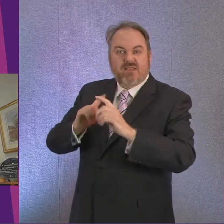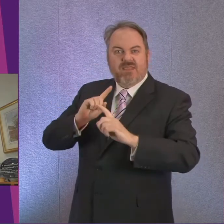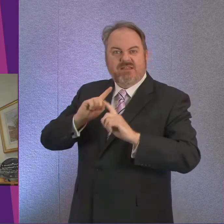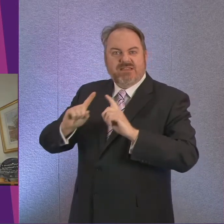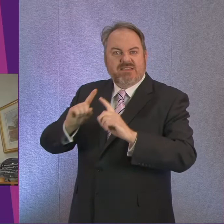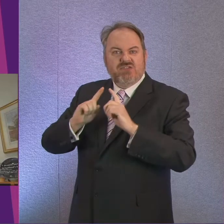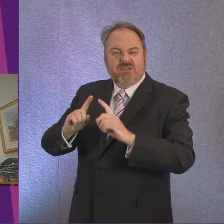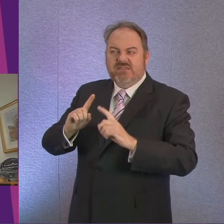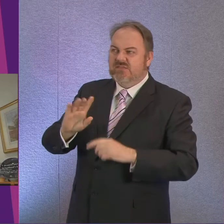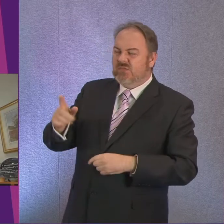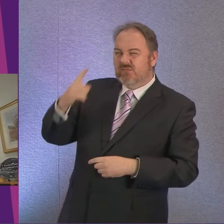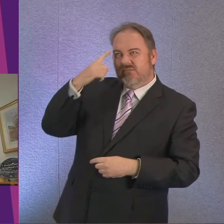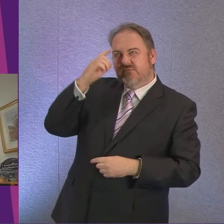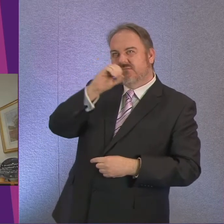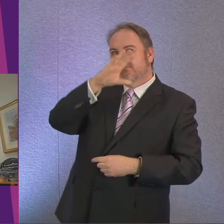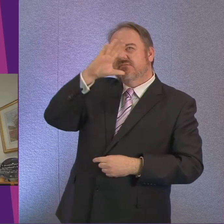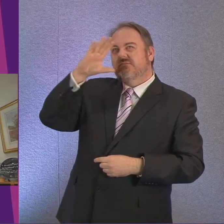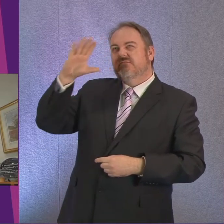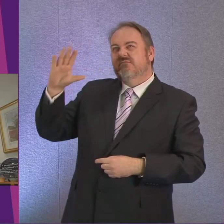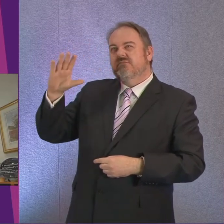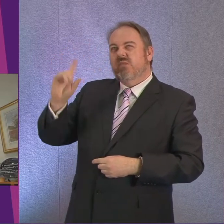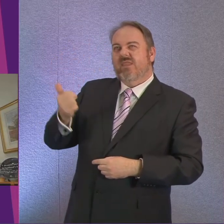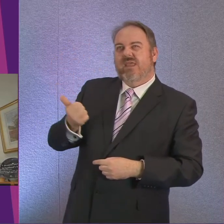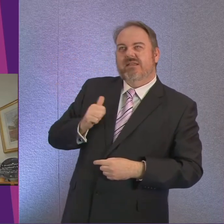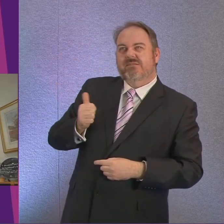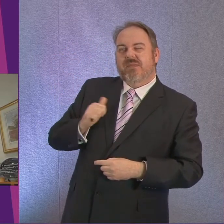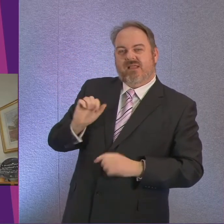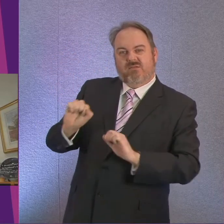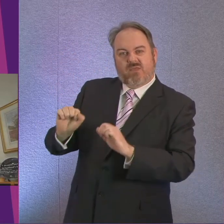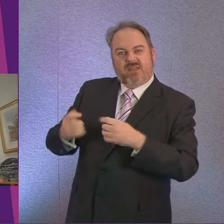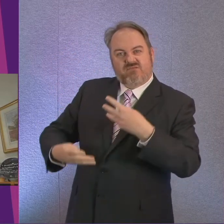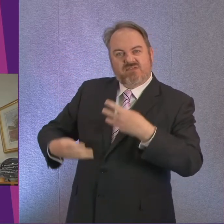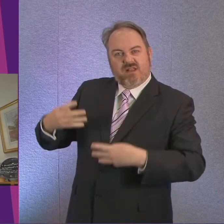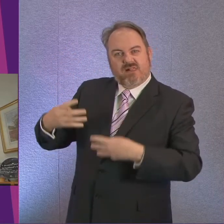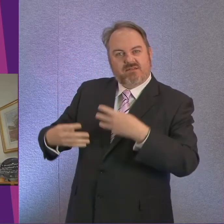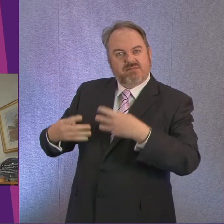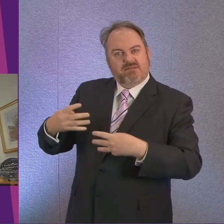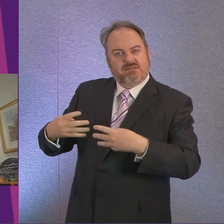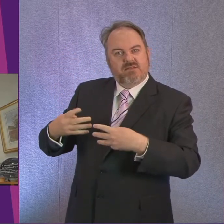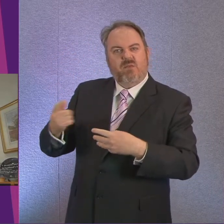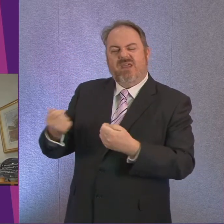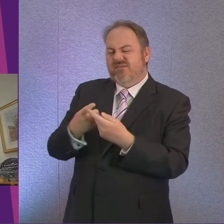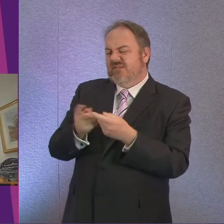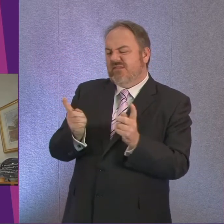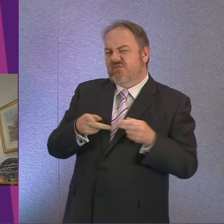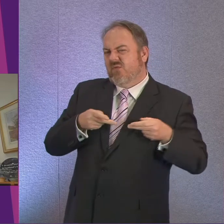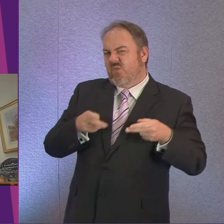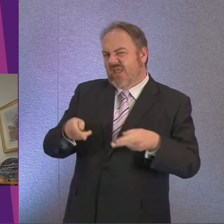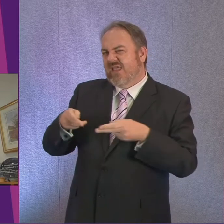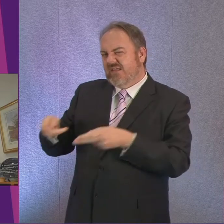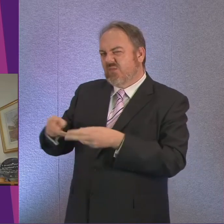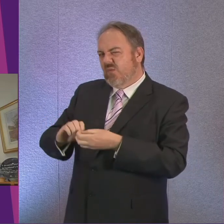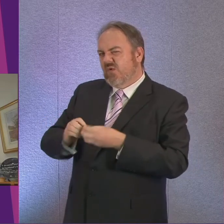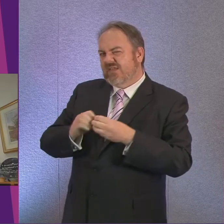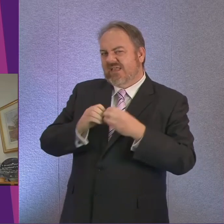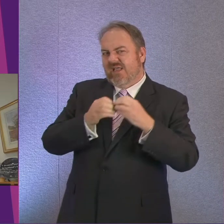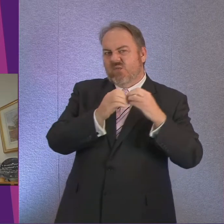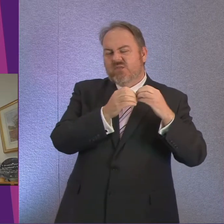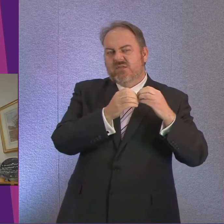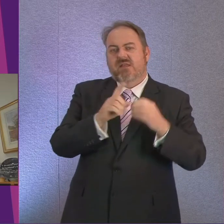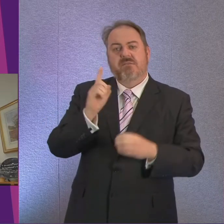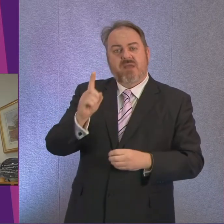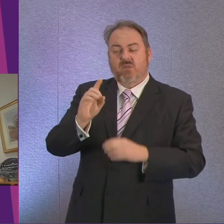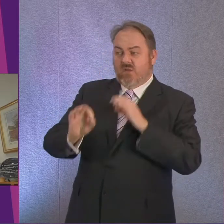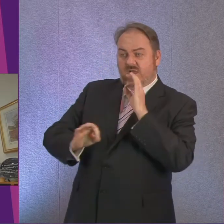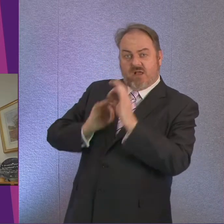people. That will be done across an expanded number of bands than would normally be the case. And teachers will be